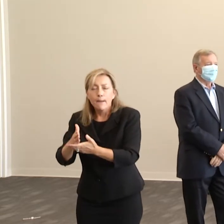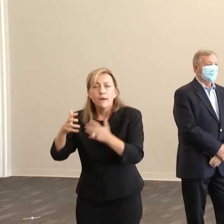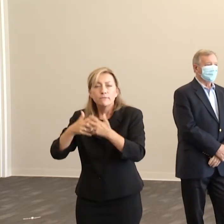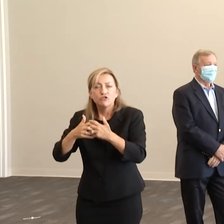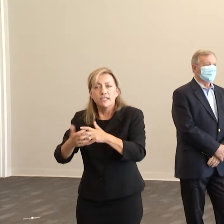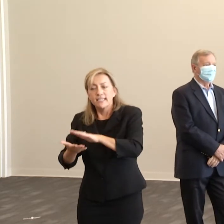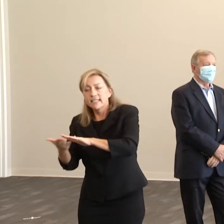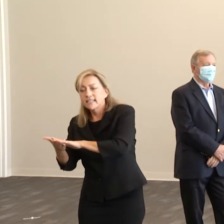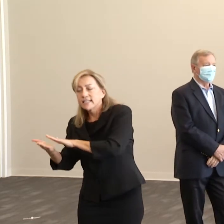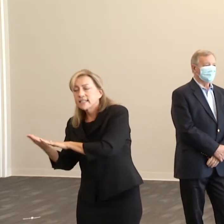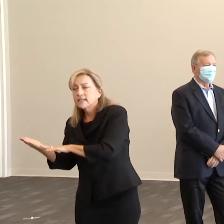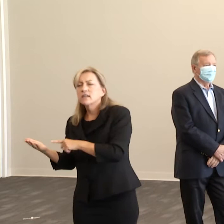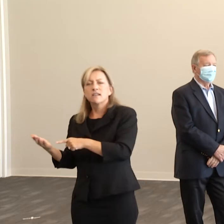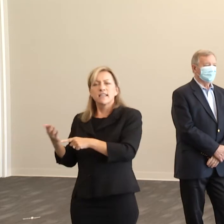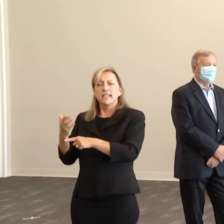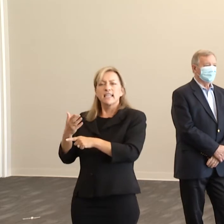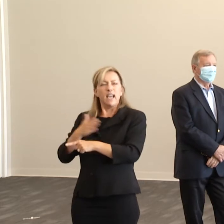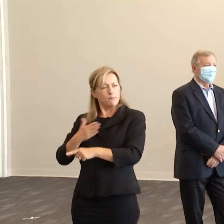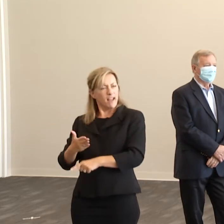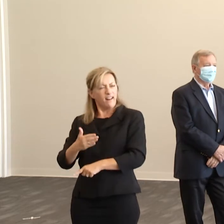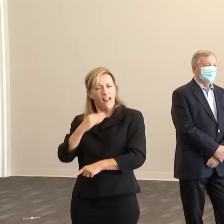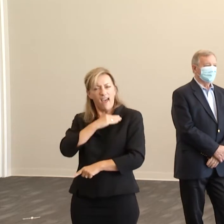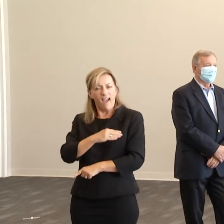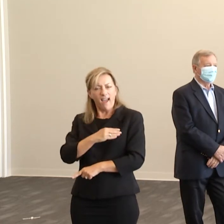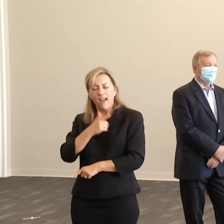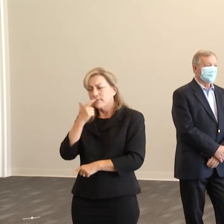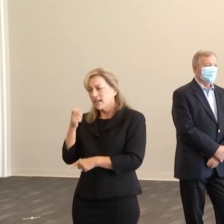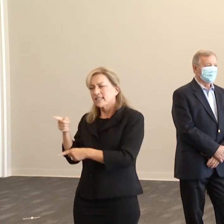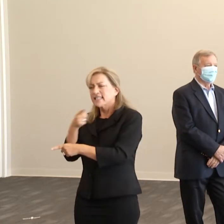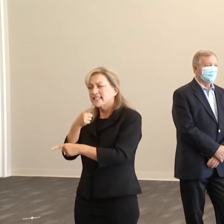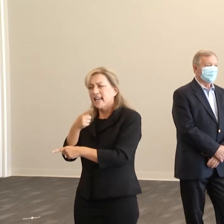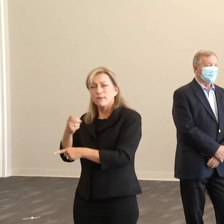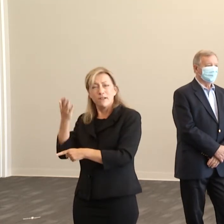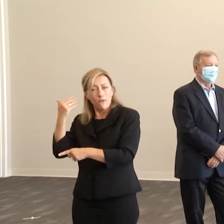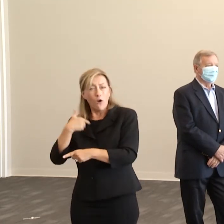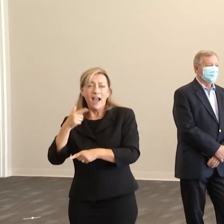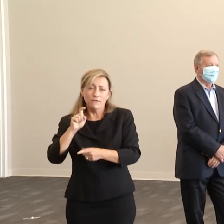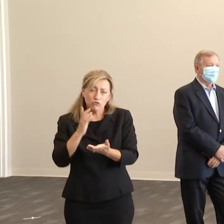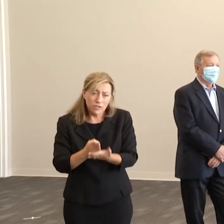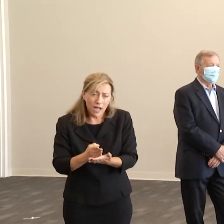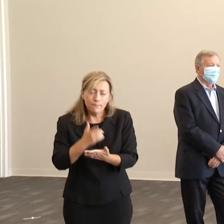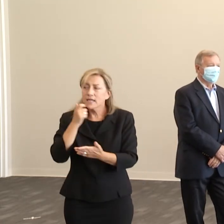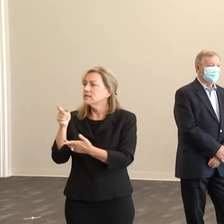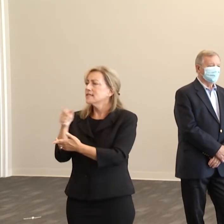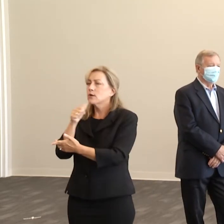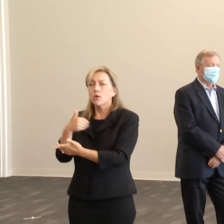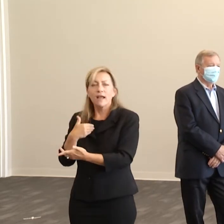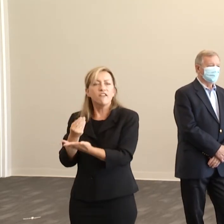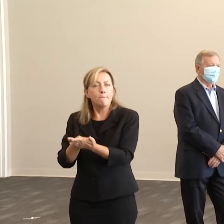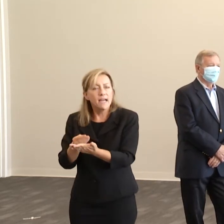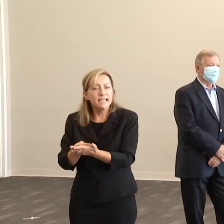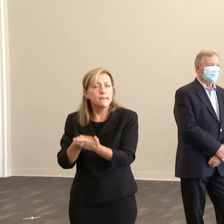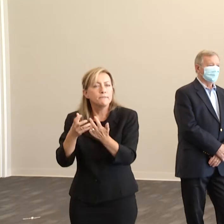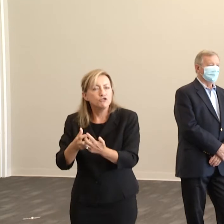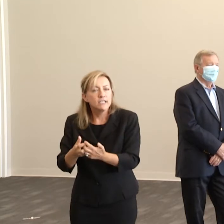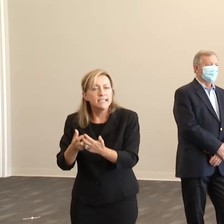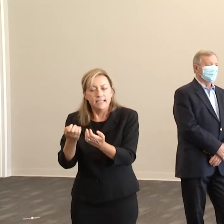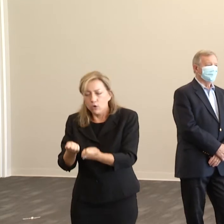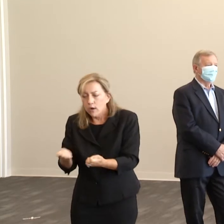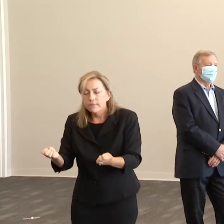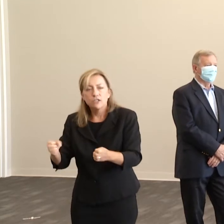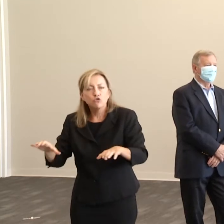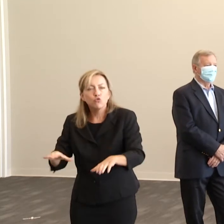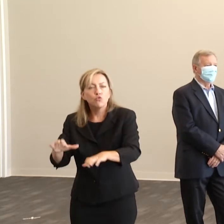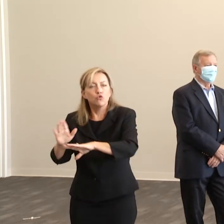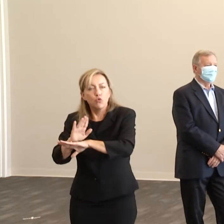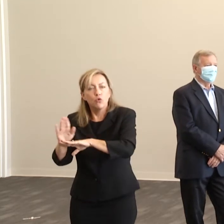lying, because he told us before that he had to stop them because they didn't have the resources. So we said in this bill that you have to maintain delivery